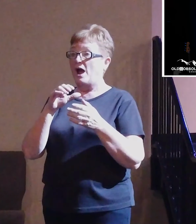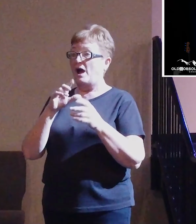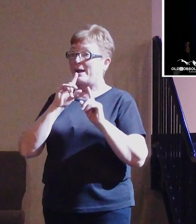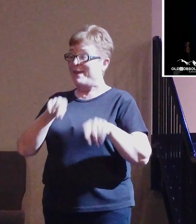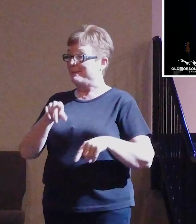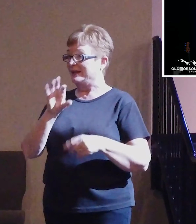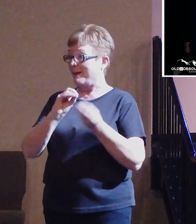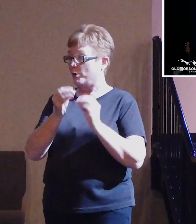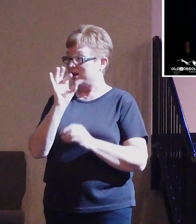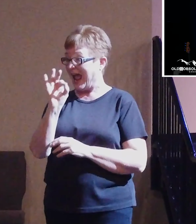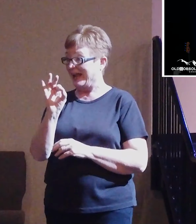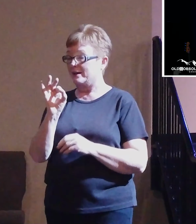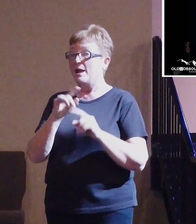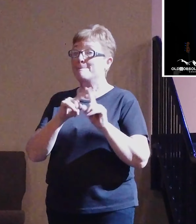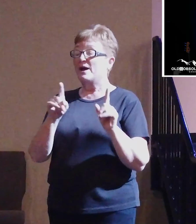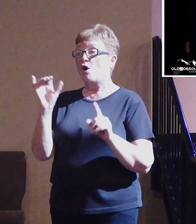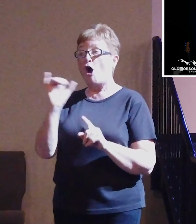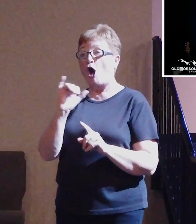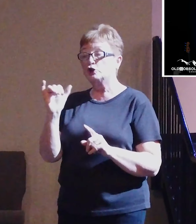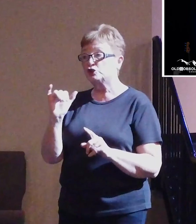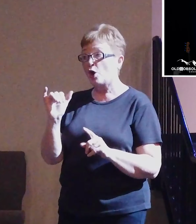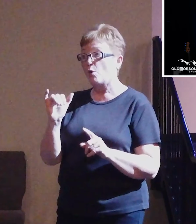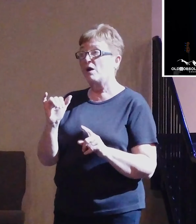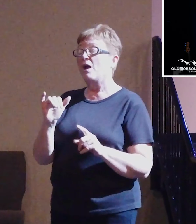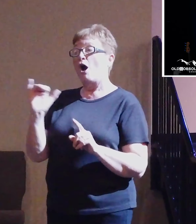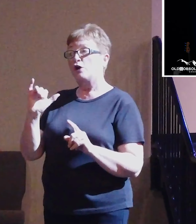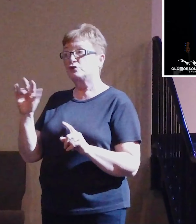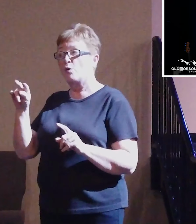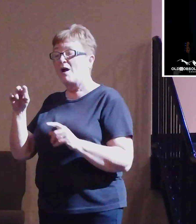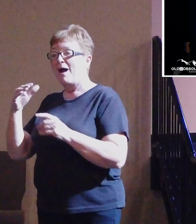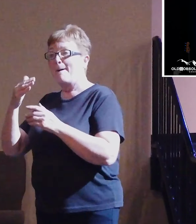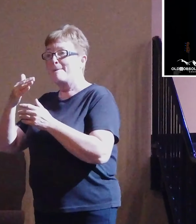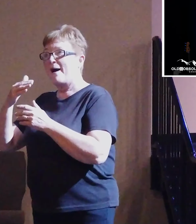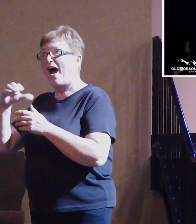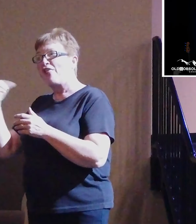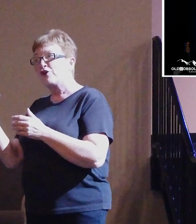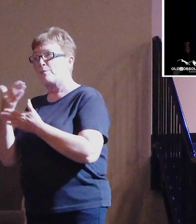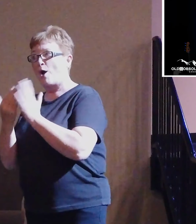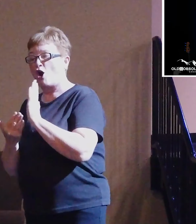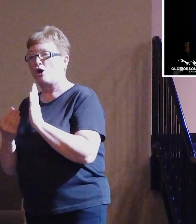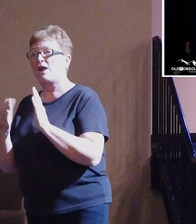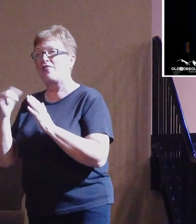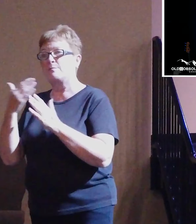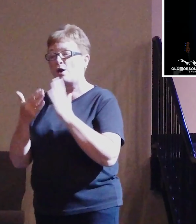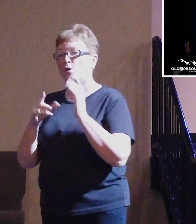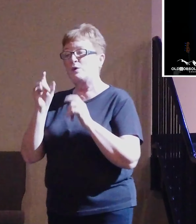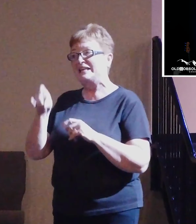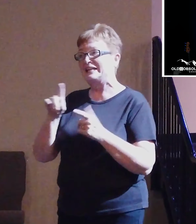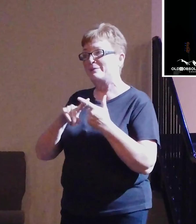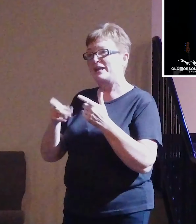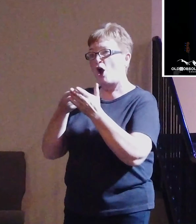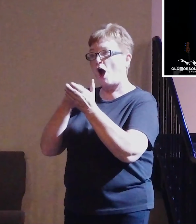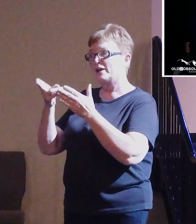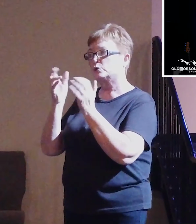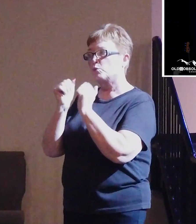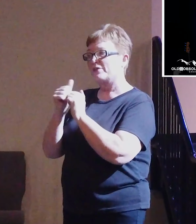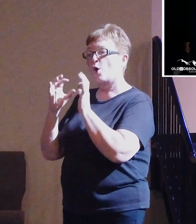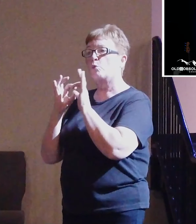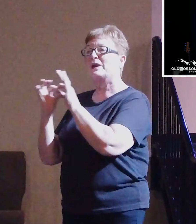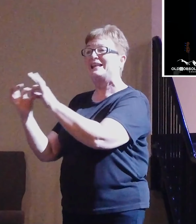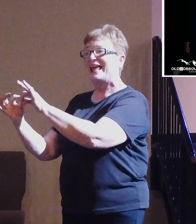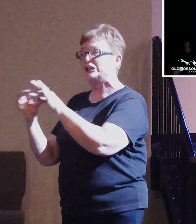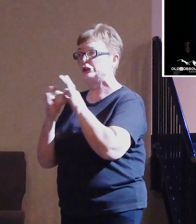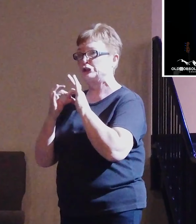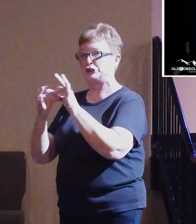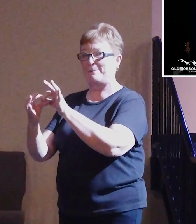relationships. So while we stand for honest courts, we also need to stand for honest relationships